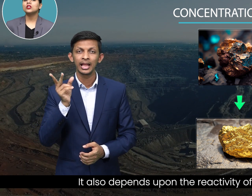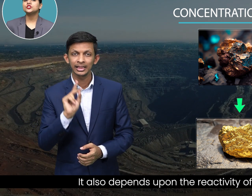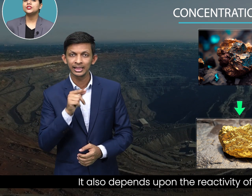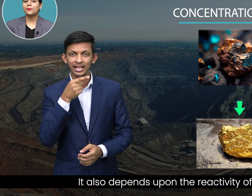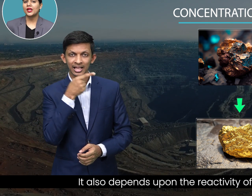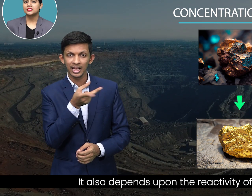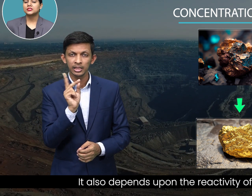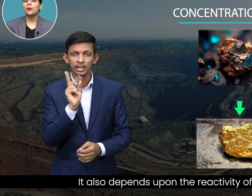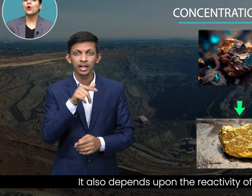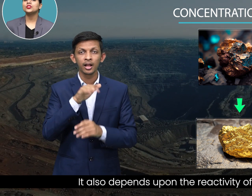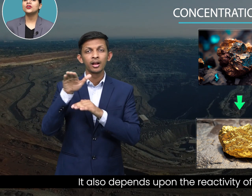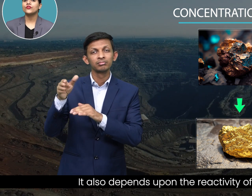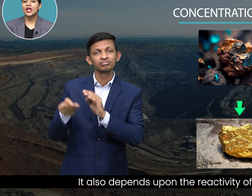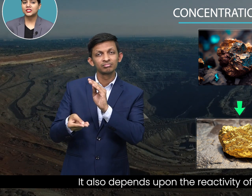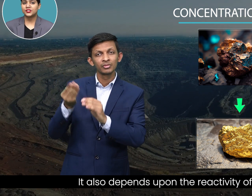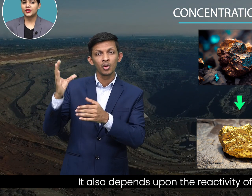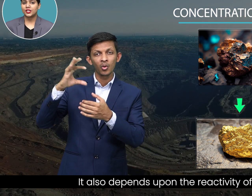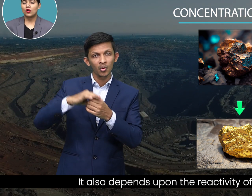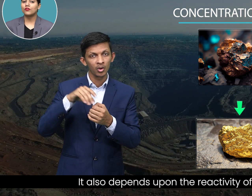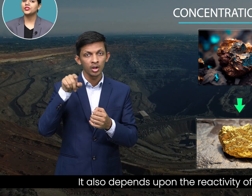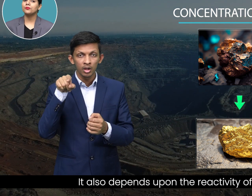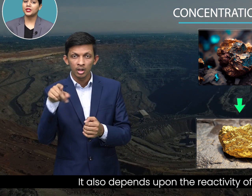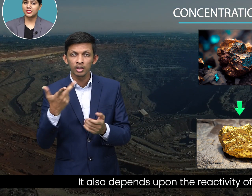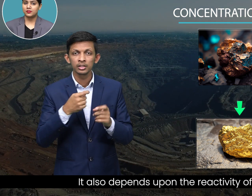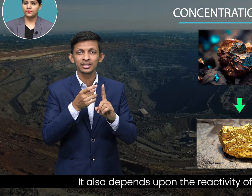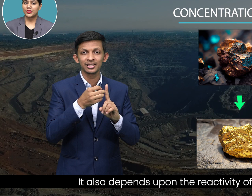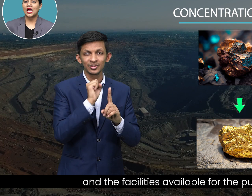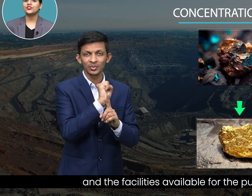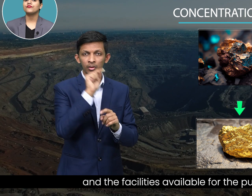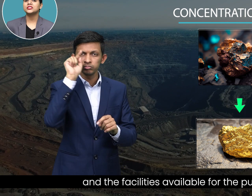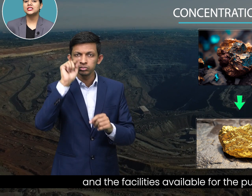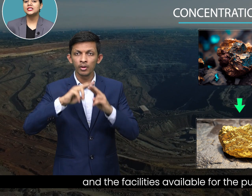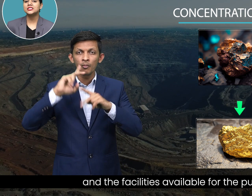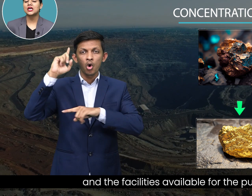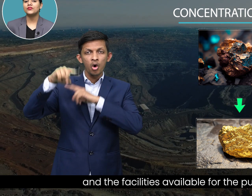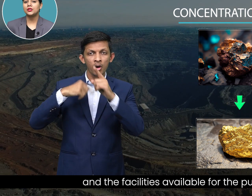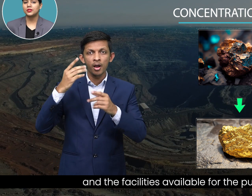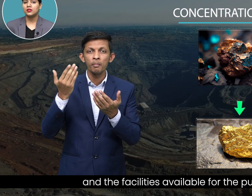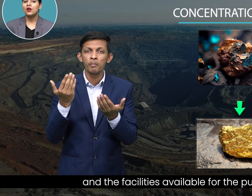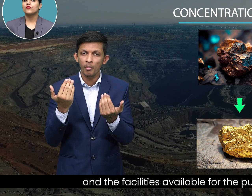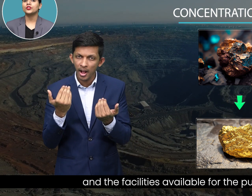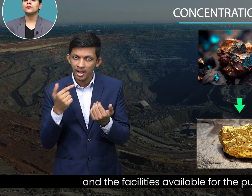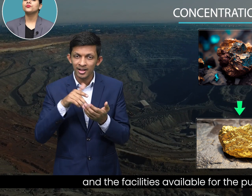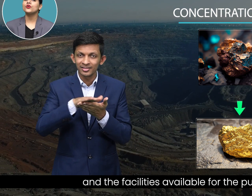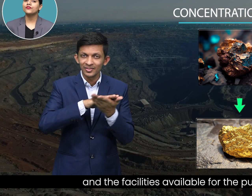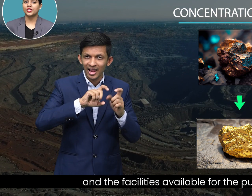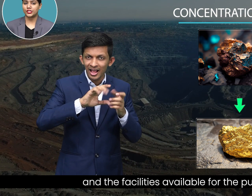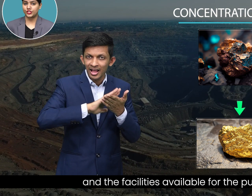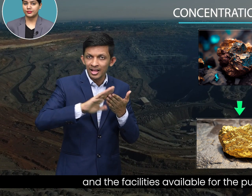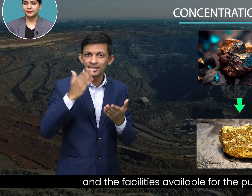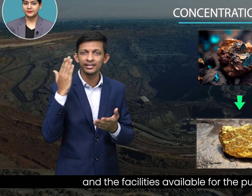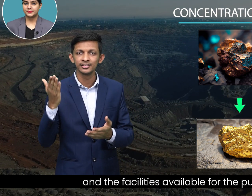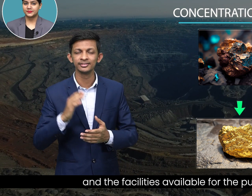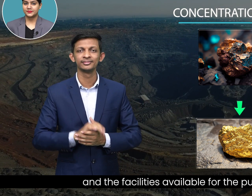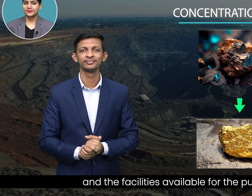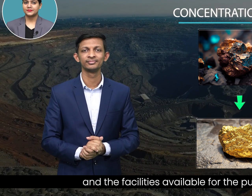It also depends upon the reactivity of the metal and the facilities available for the